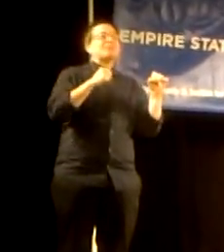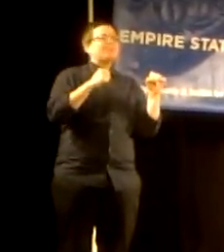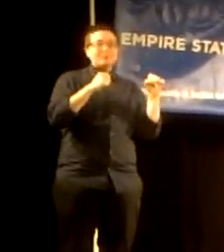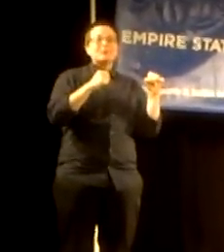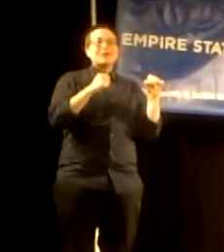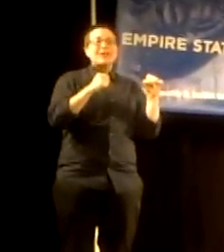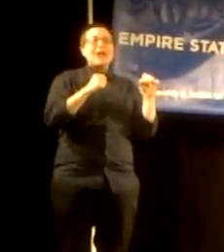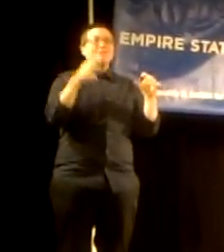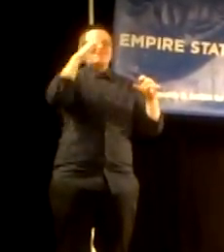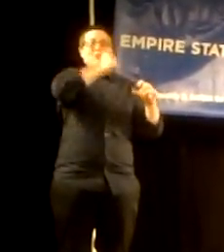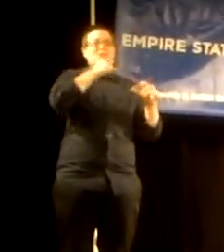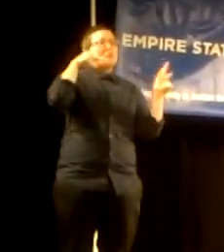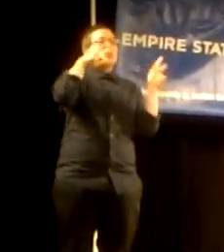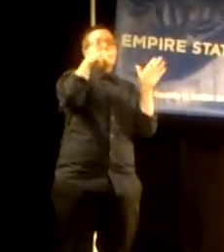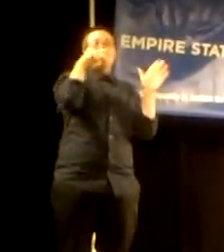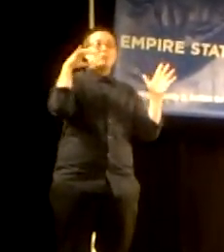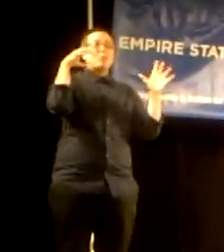transgender women of color.